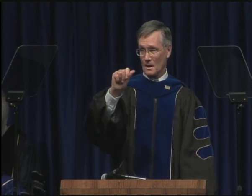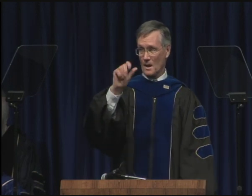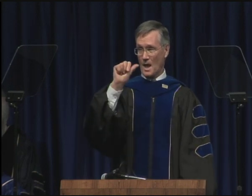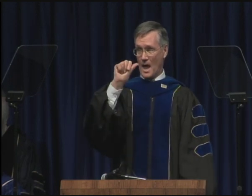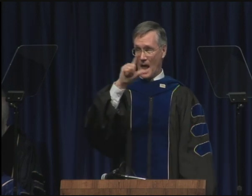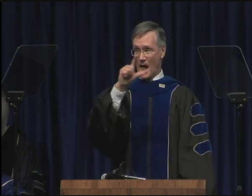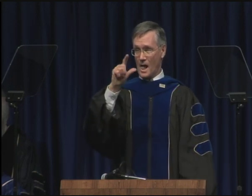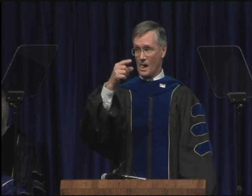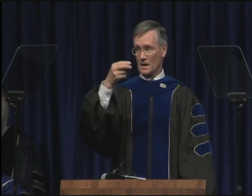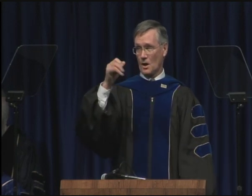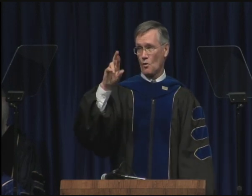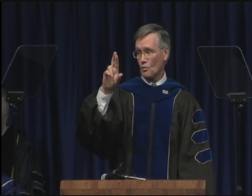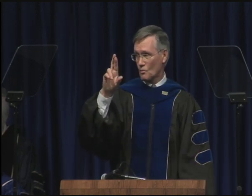Dr. Monica Allgauer.